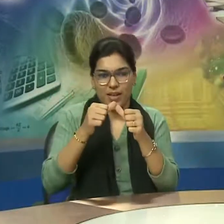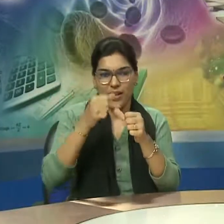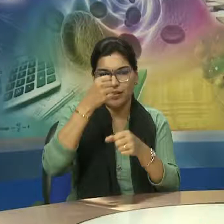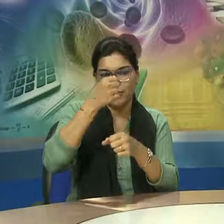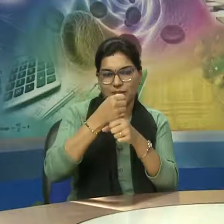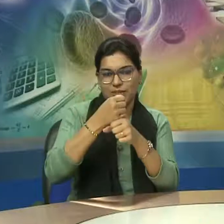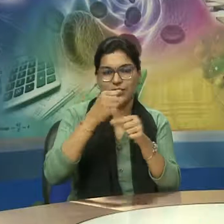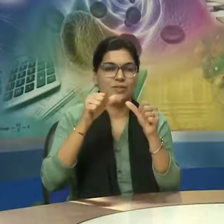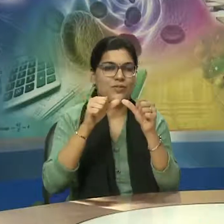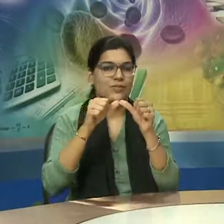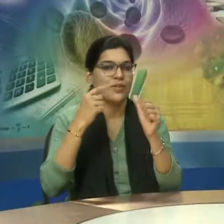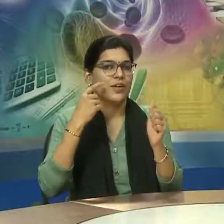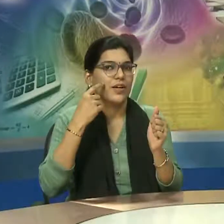experienced